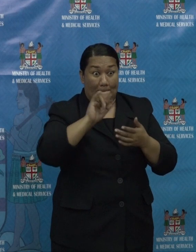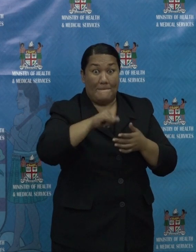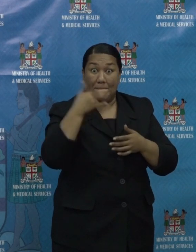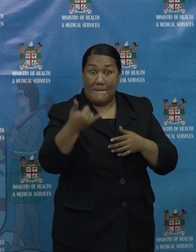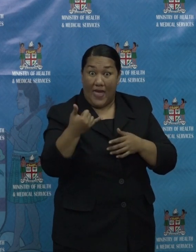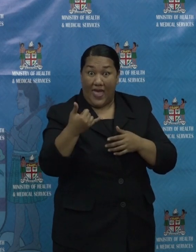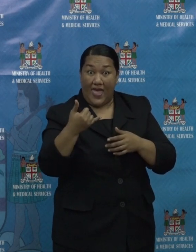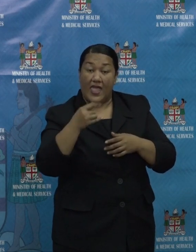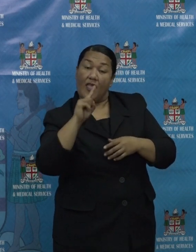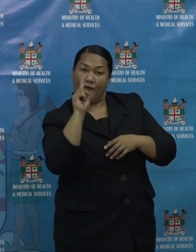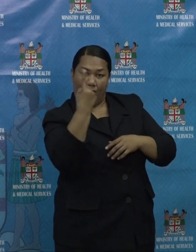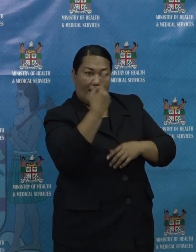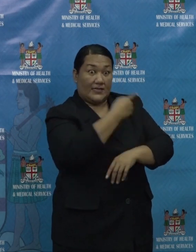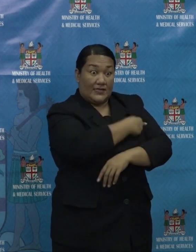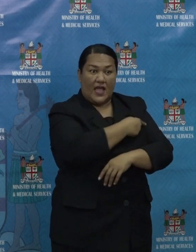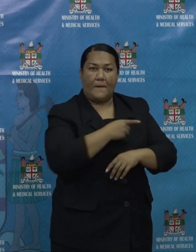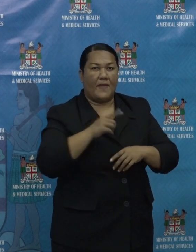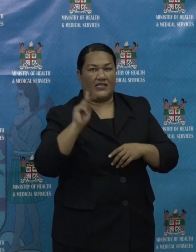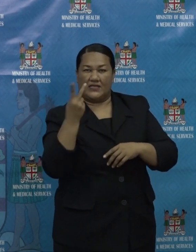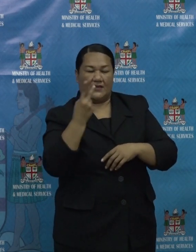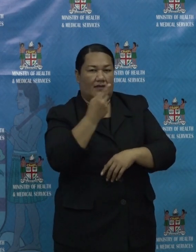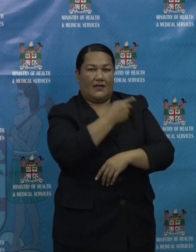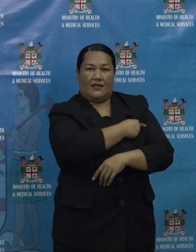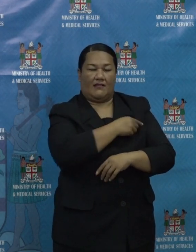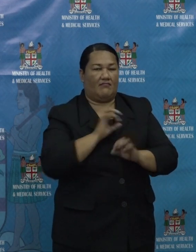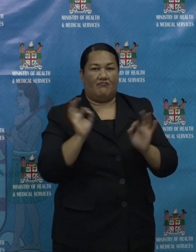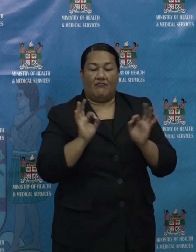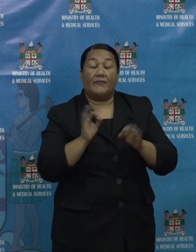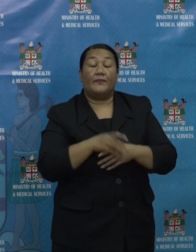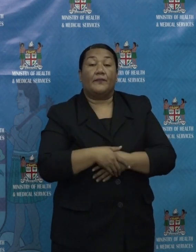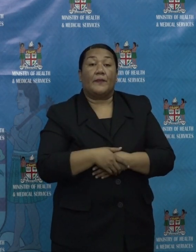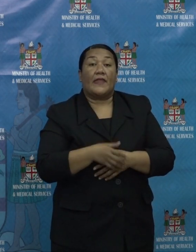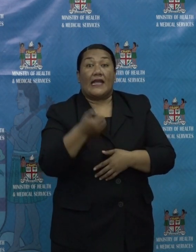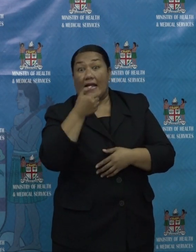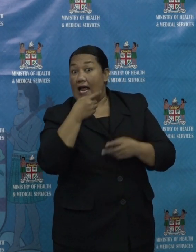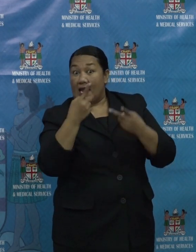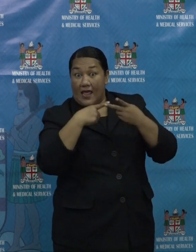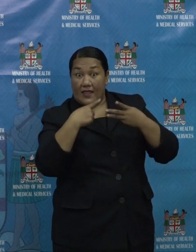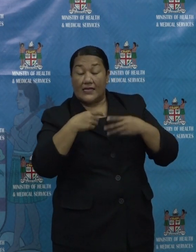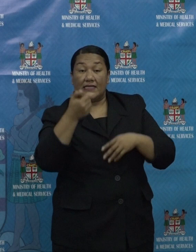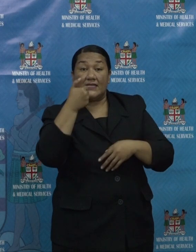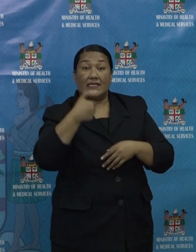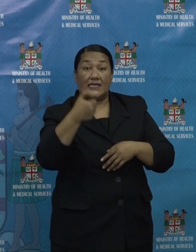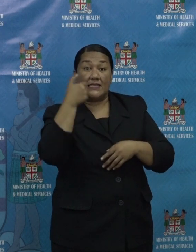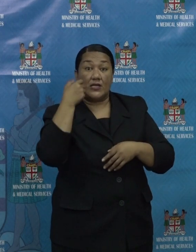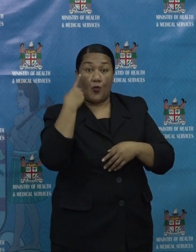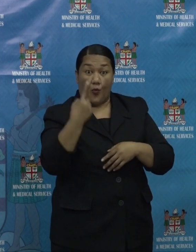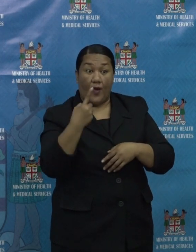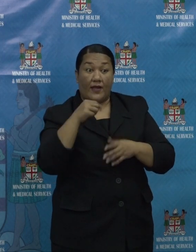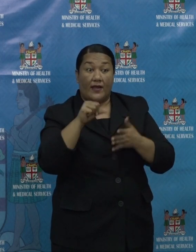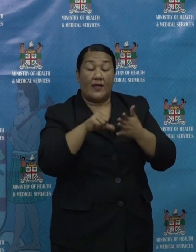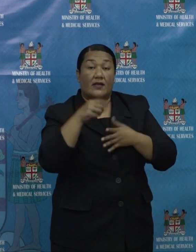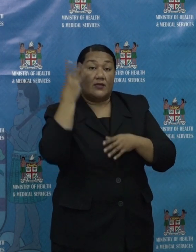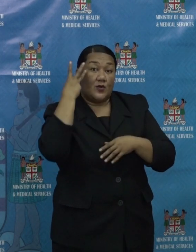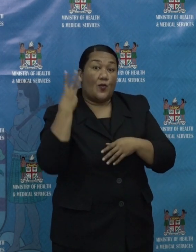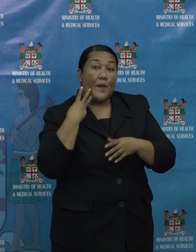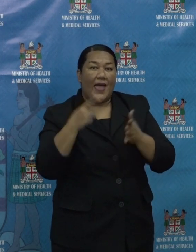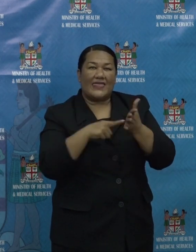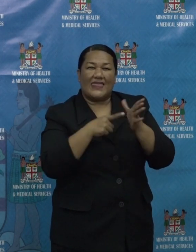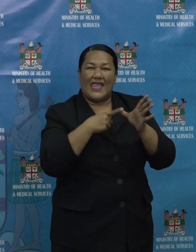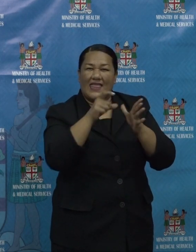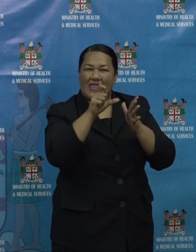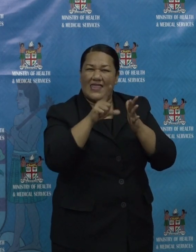vaccinated. The fourth COVID-19 death is a 61-year-old woman from Tadirua. She presented to a